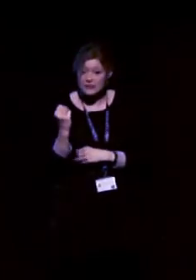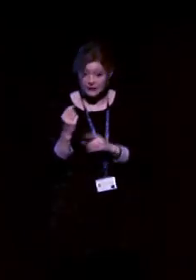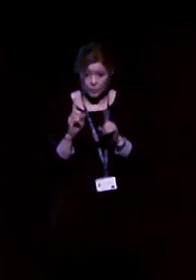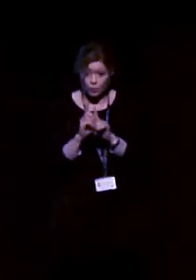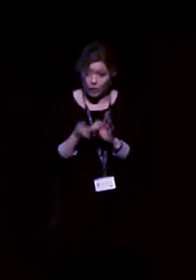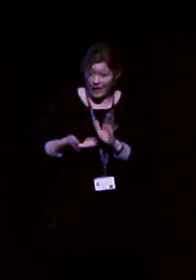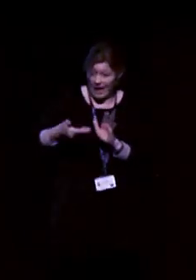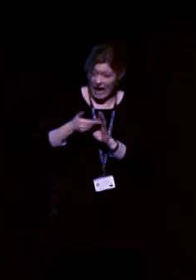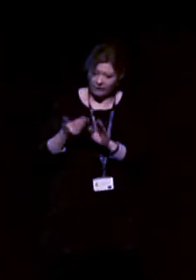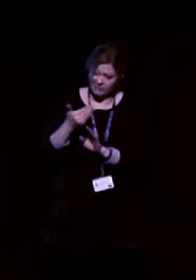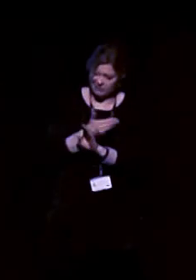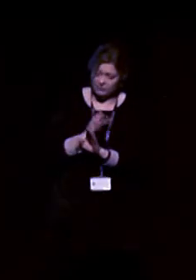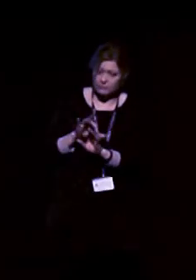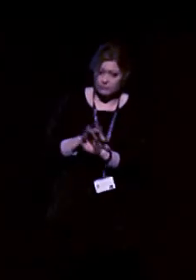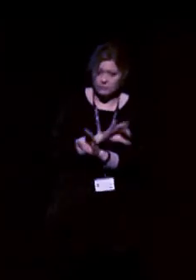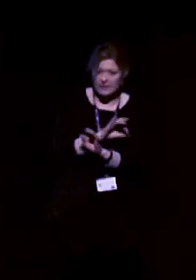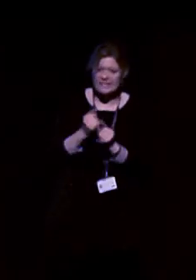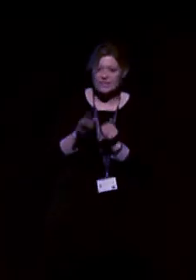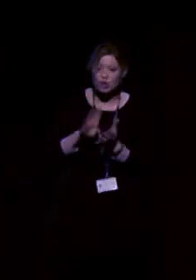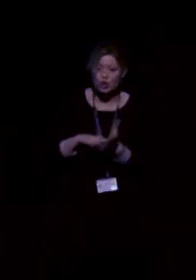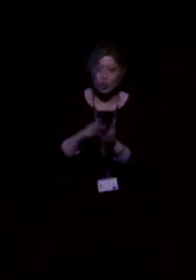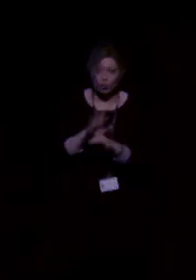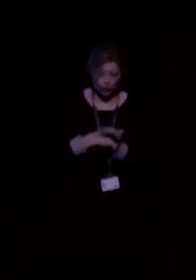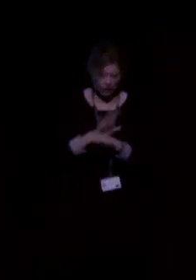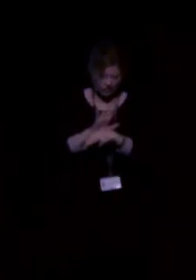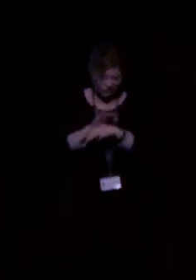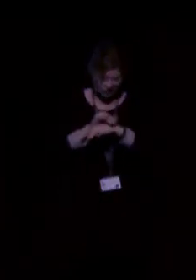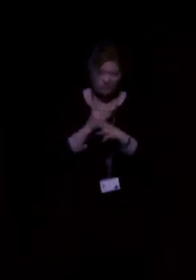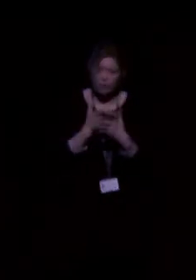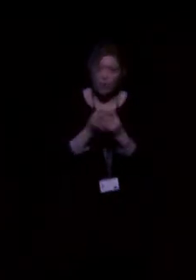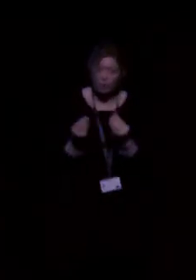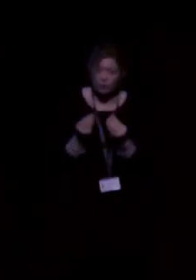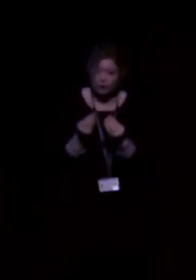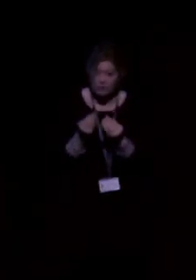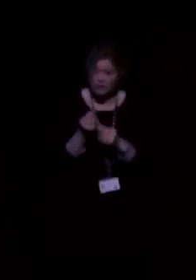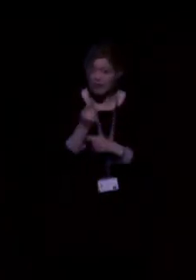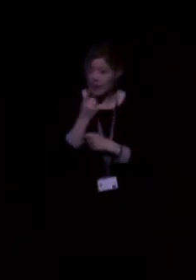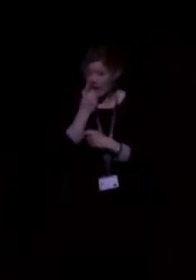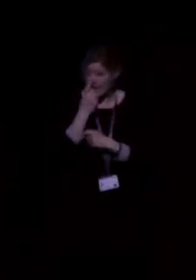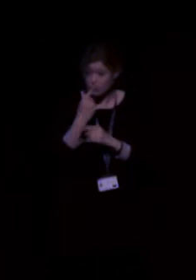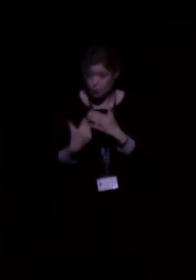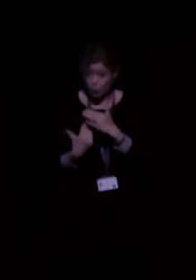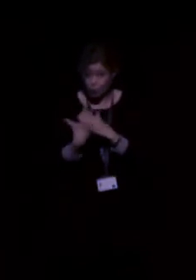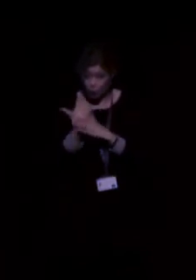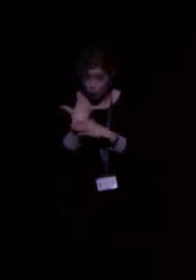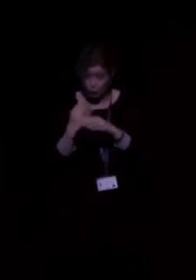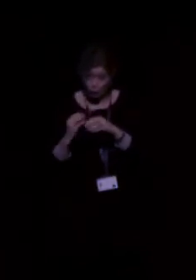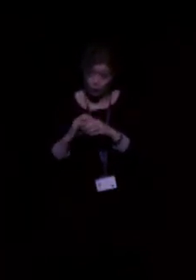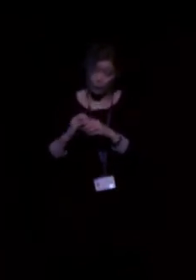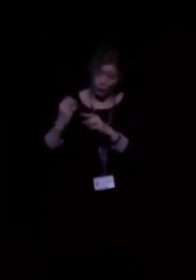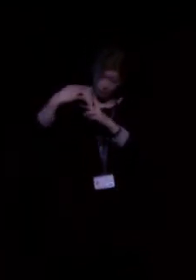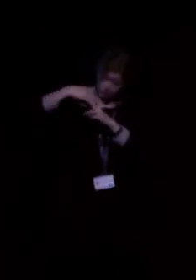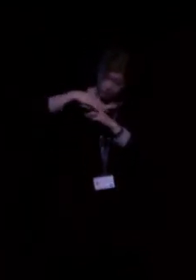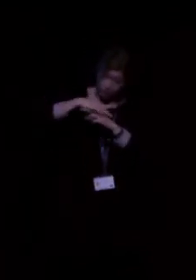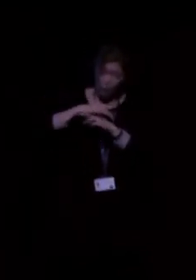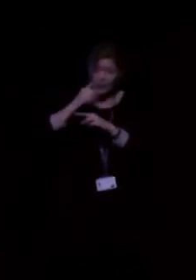sensorineural loss, and it's thought that the area of new bone formation may release toxins to the inner ear that have a negative